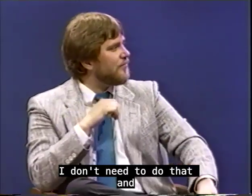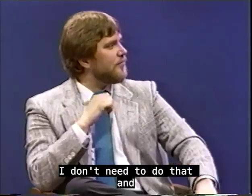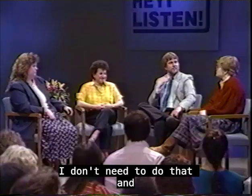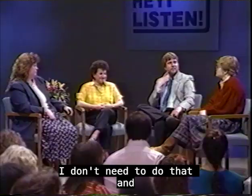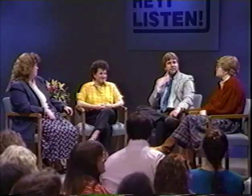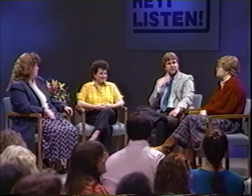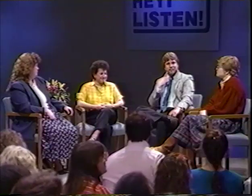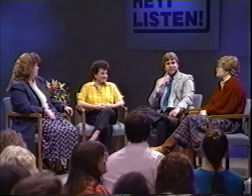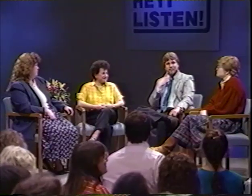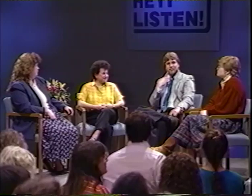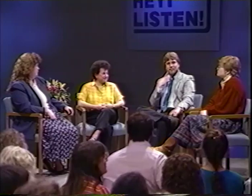embarrassing.